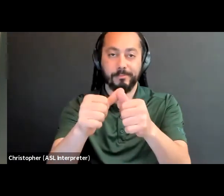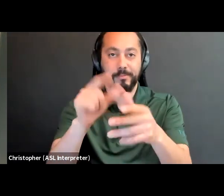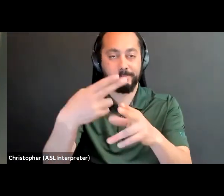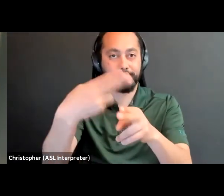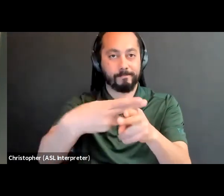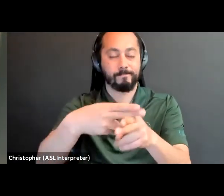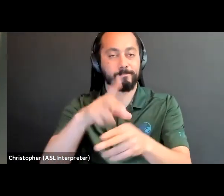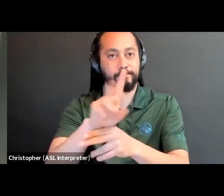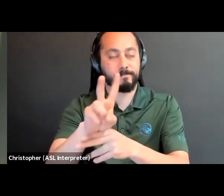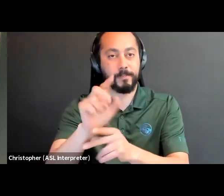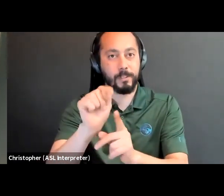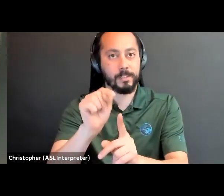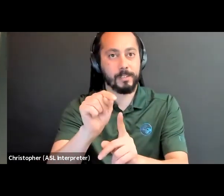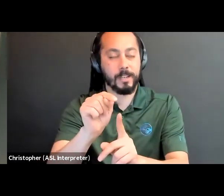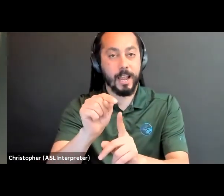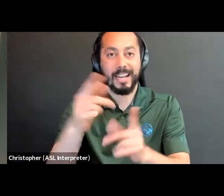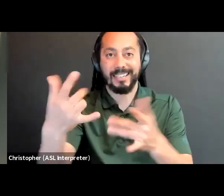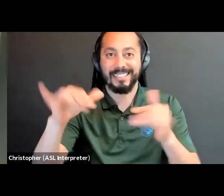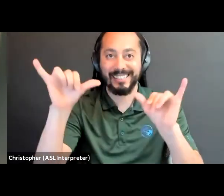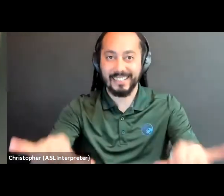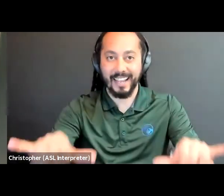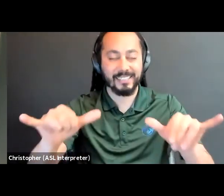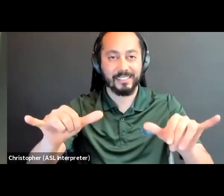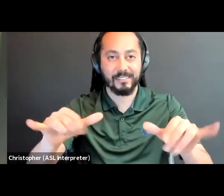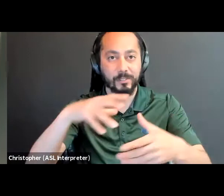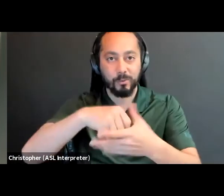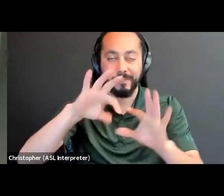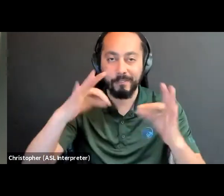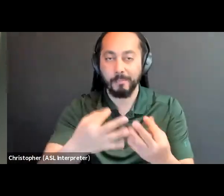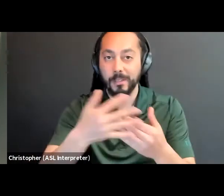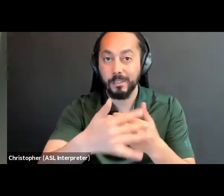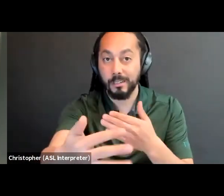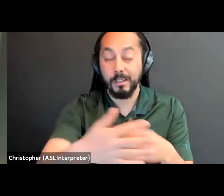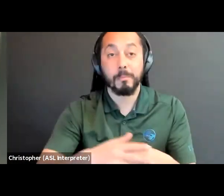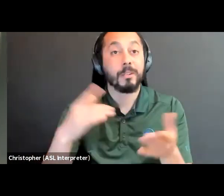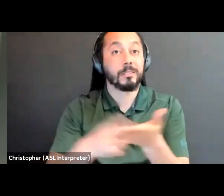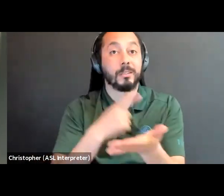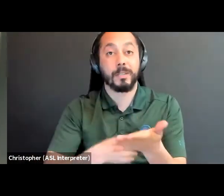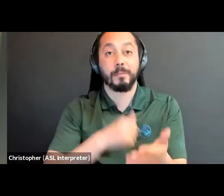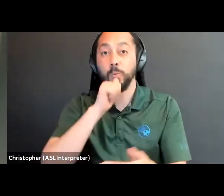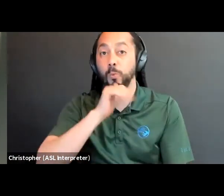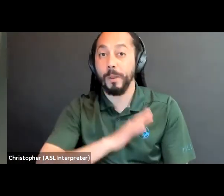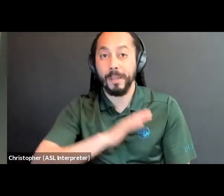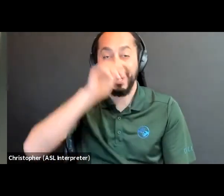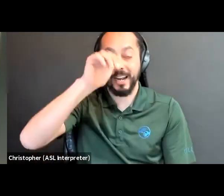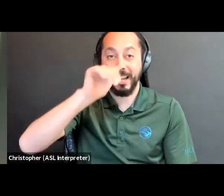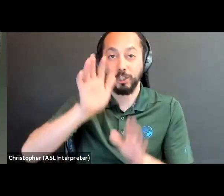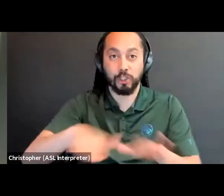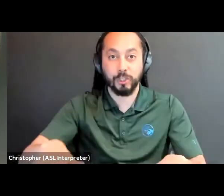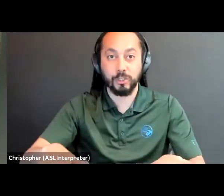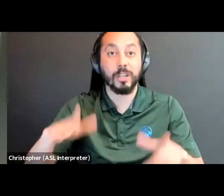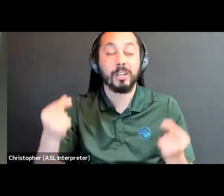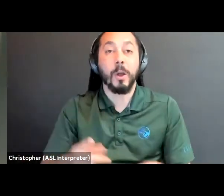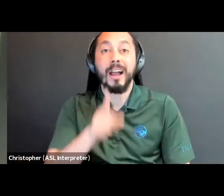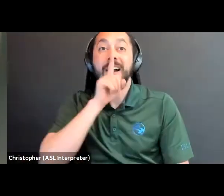also seen is that several women and children actually at some point just stop to raise concern and to talk about domestic violence,